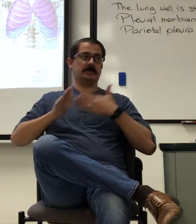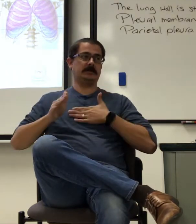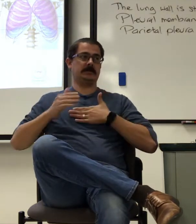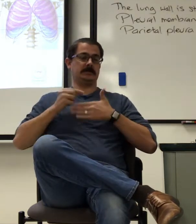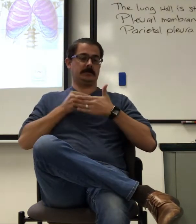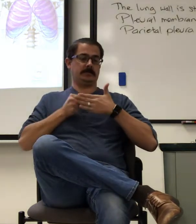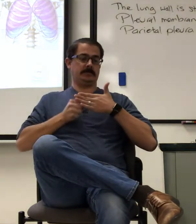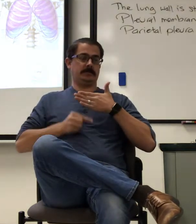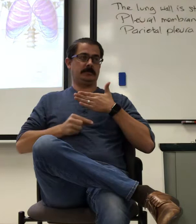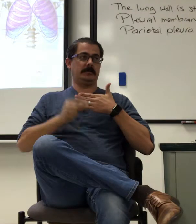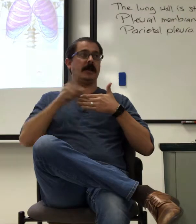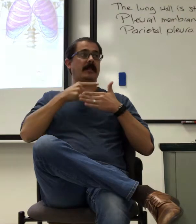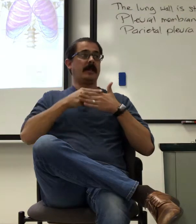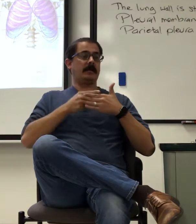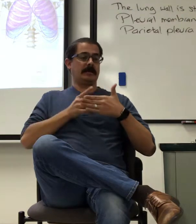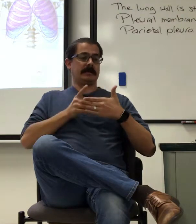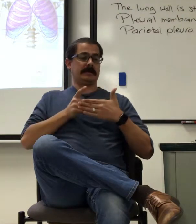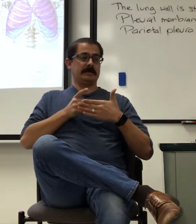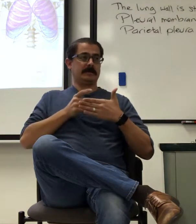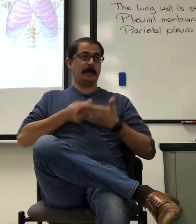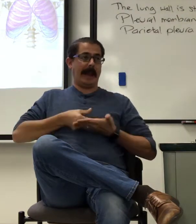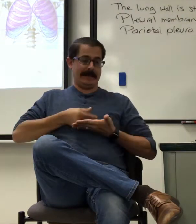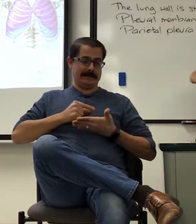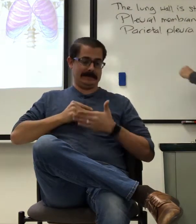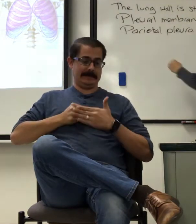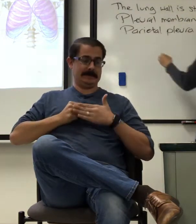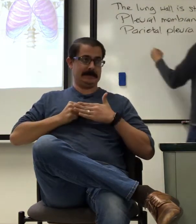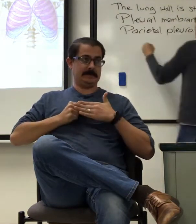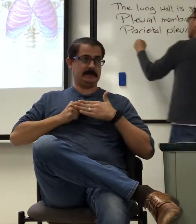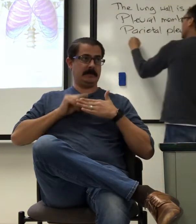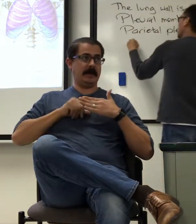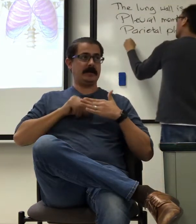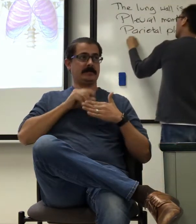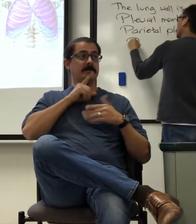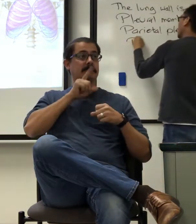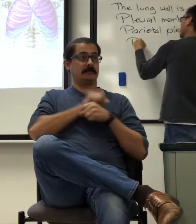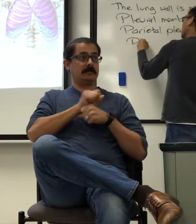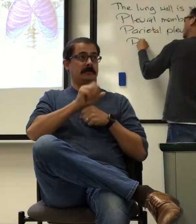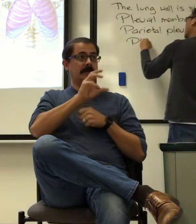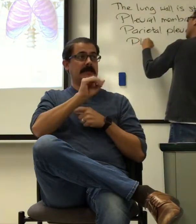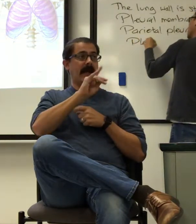And then you have that gap or space, which is the actual cavity,